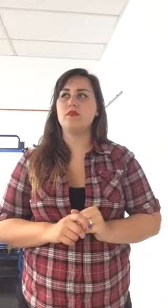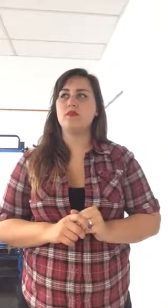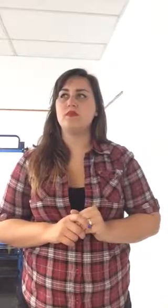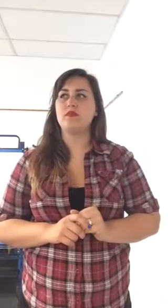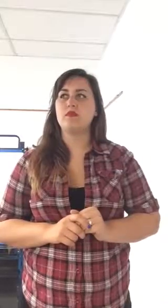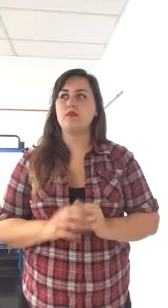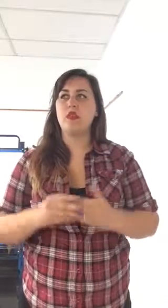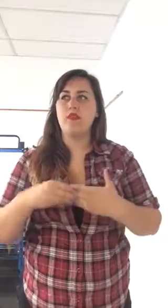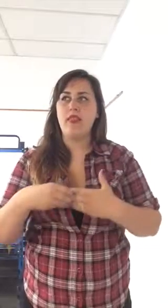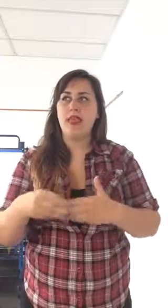It's very flexible and bendable.